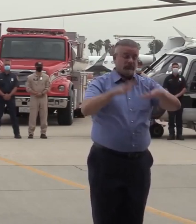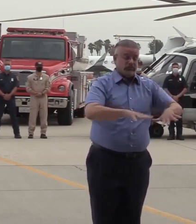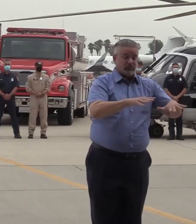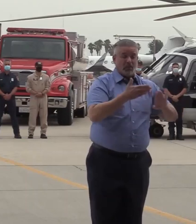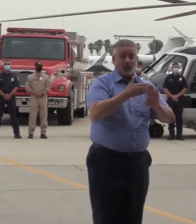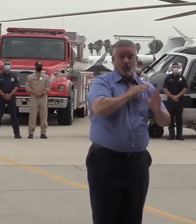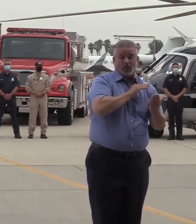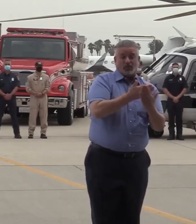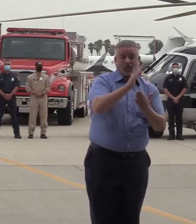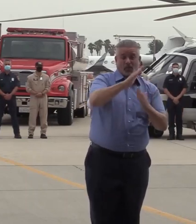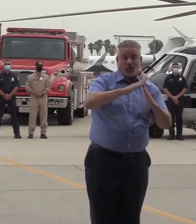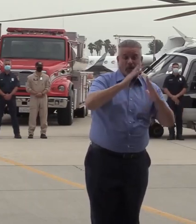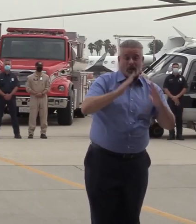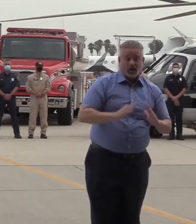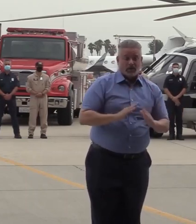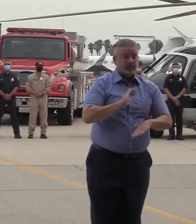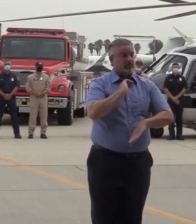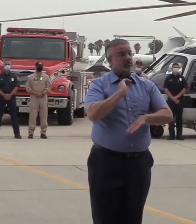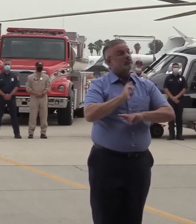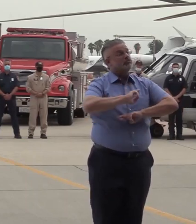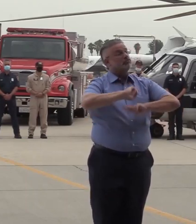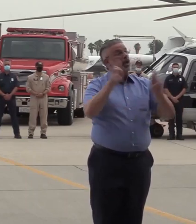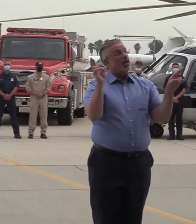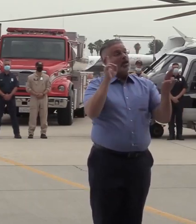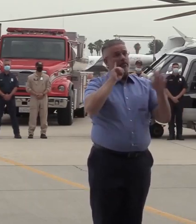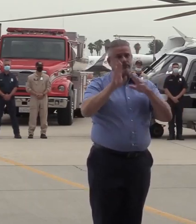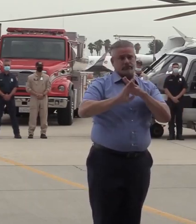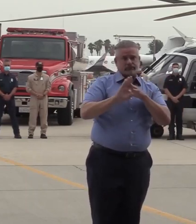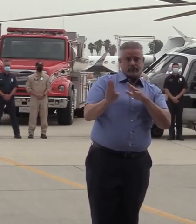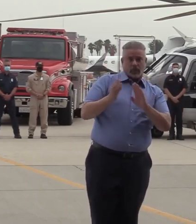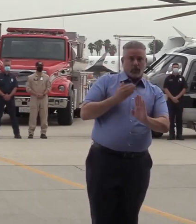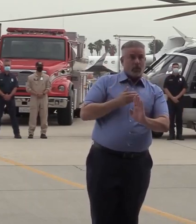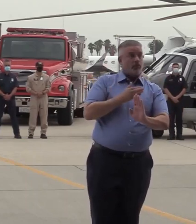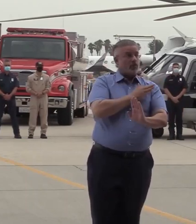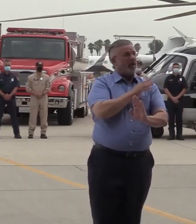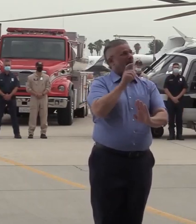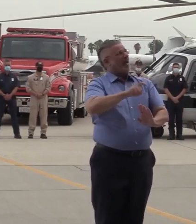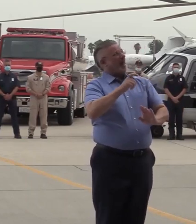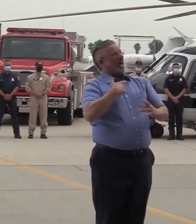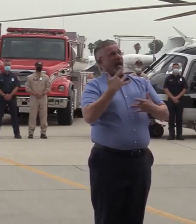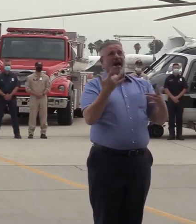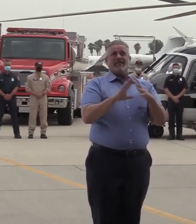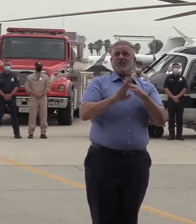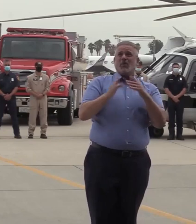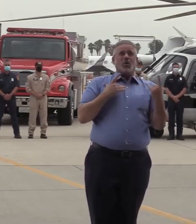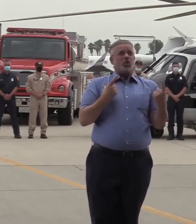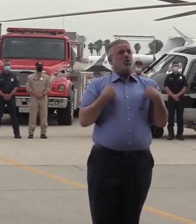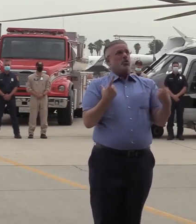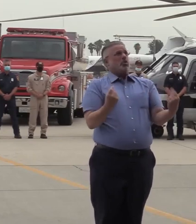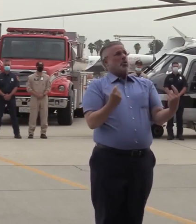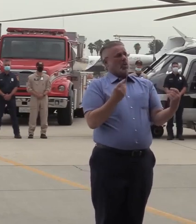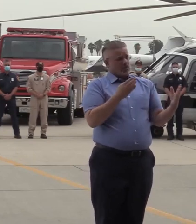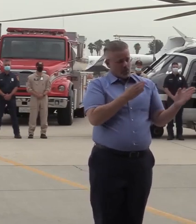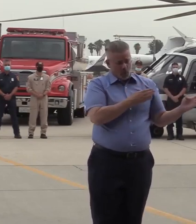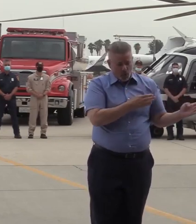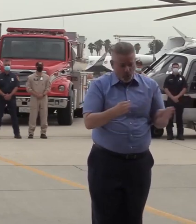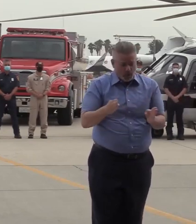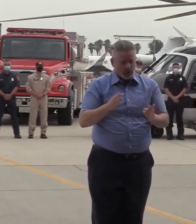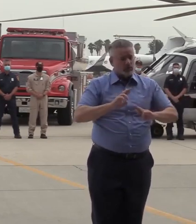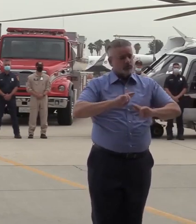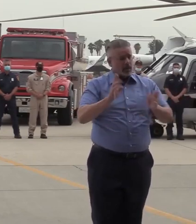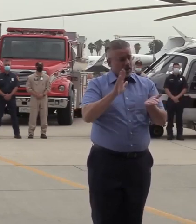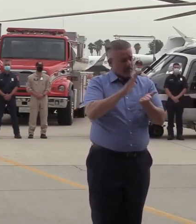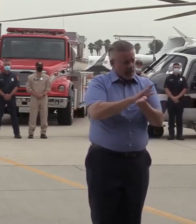house. Being set for the possibility of evacuation before the need arrives means getting organized. Make sure that you have your